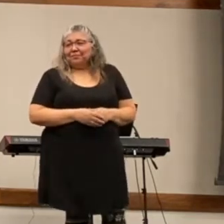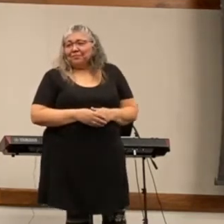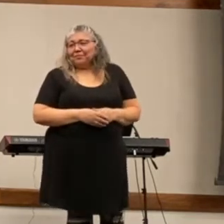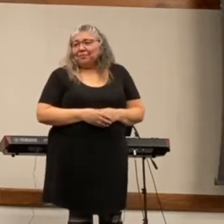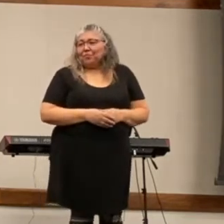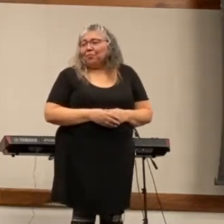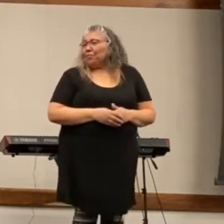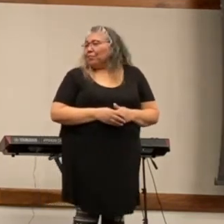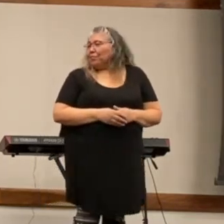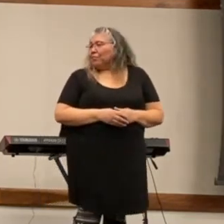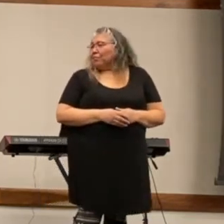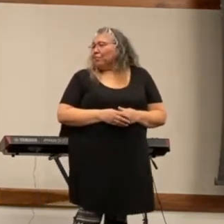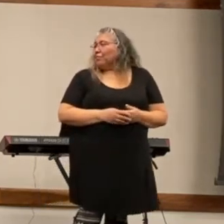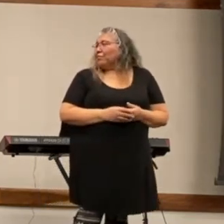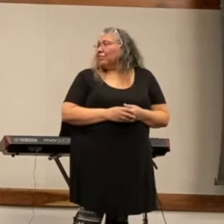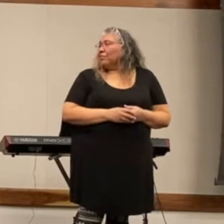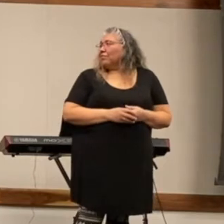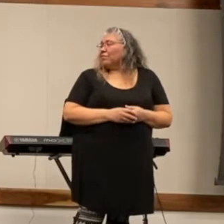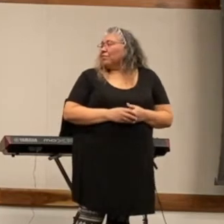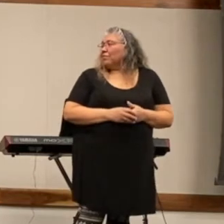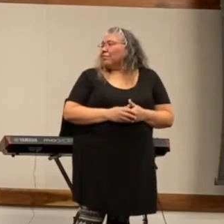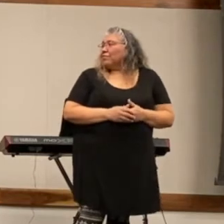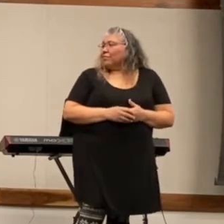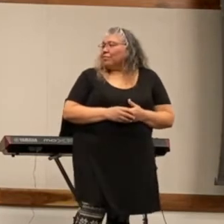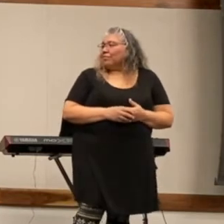That's all I got left.